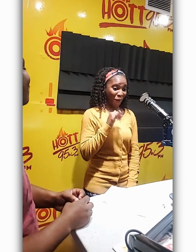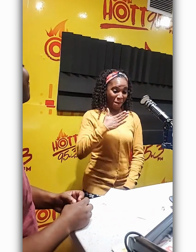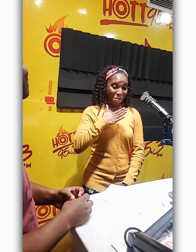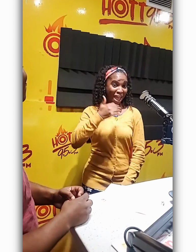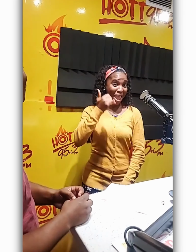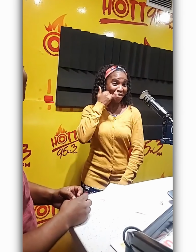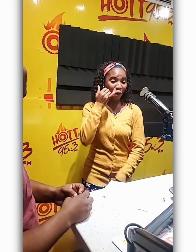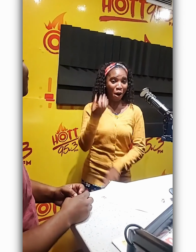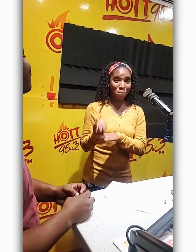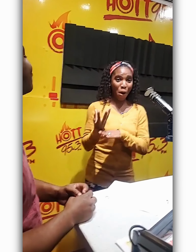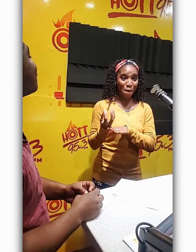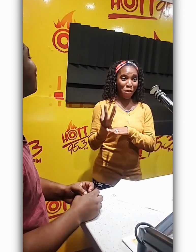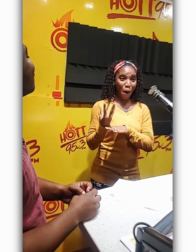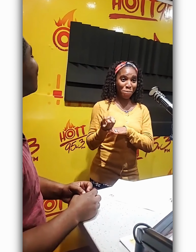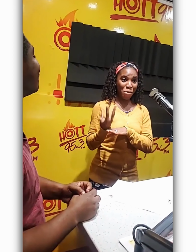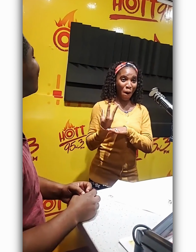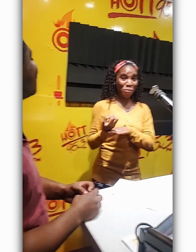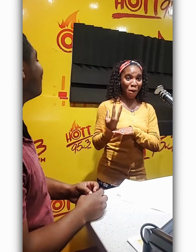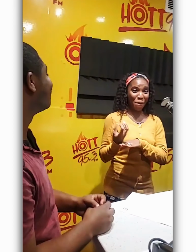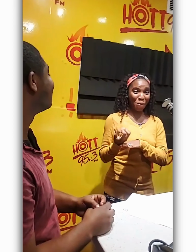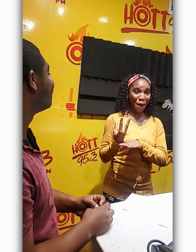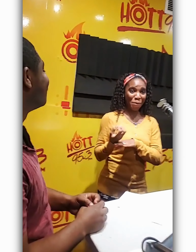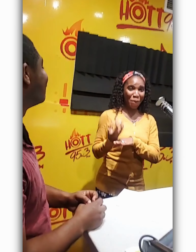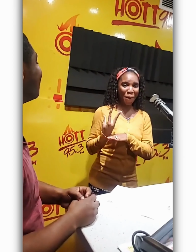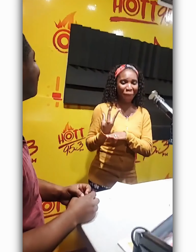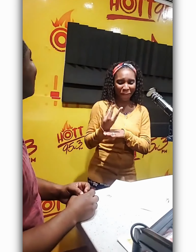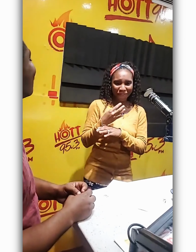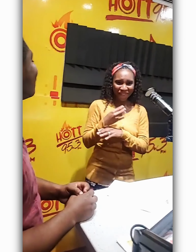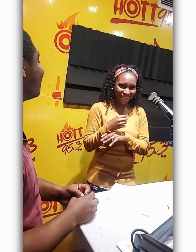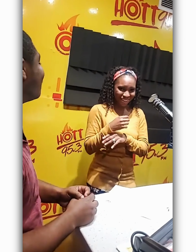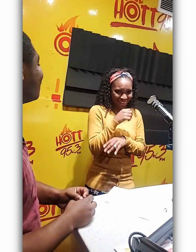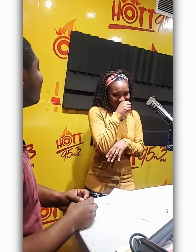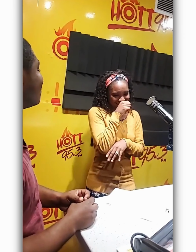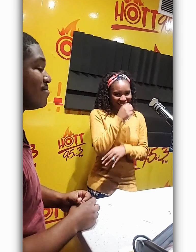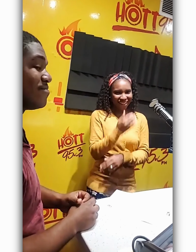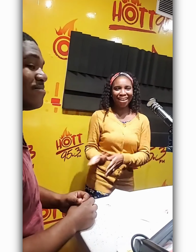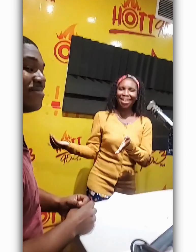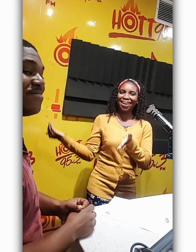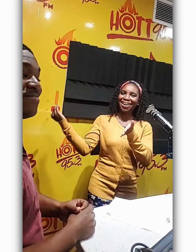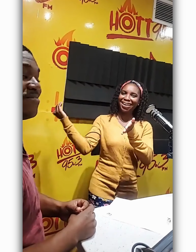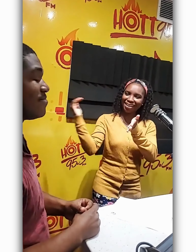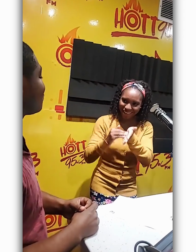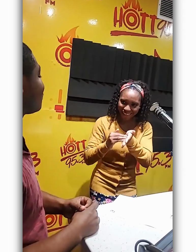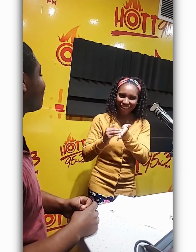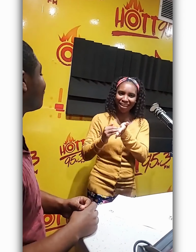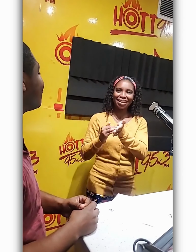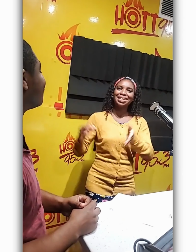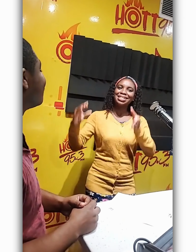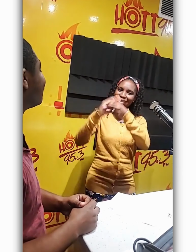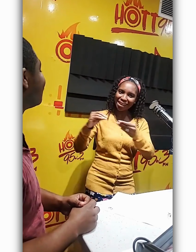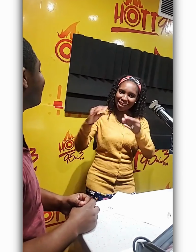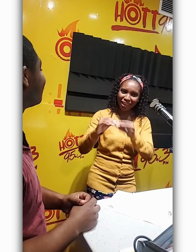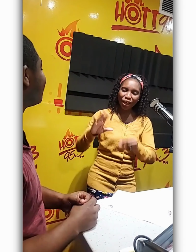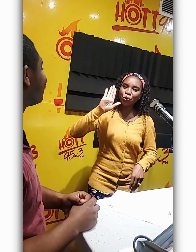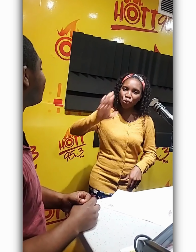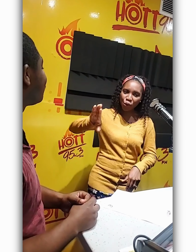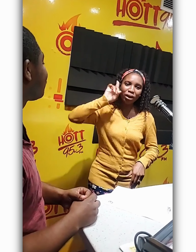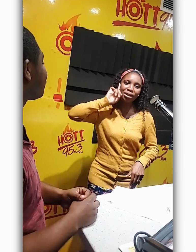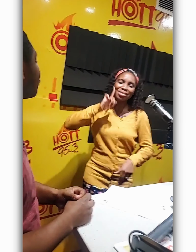just dropped a bomb on radio this evening. Repeat again what your community finds offensive, Scott, before